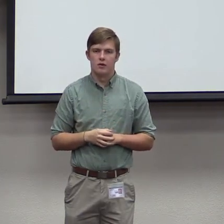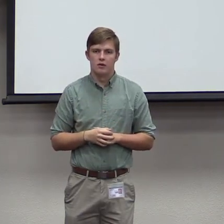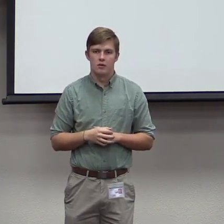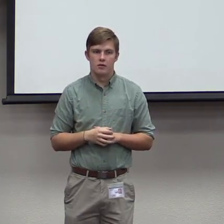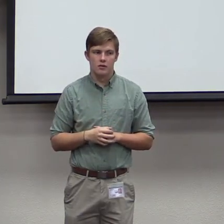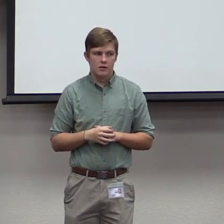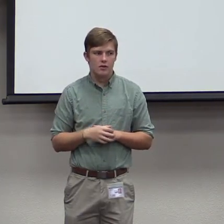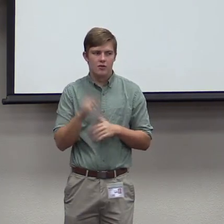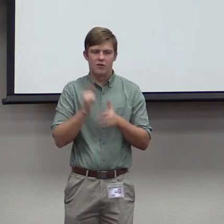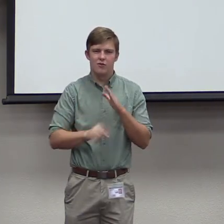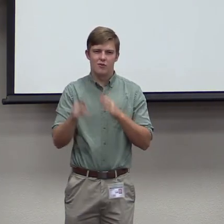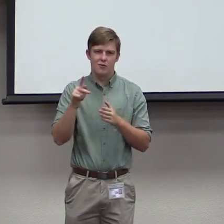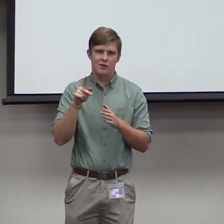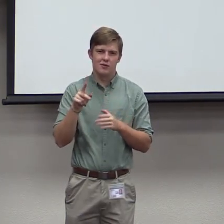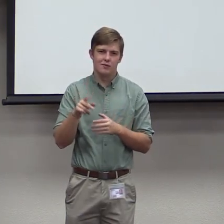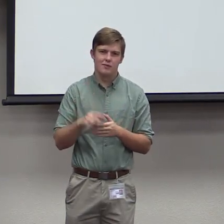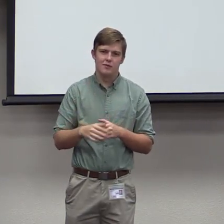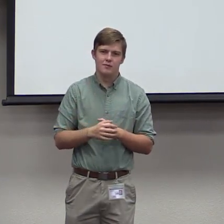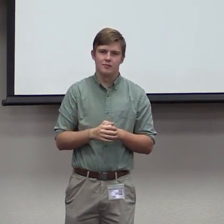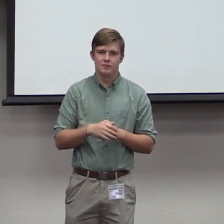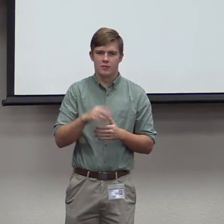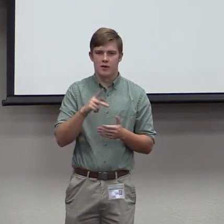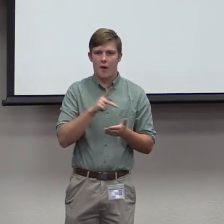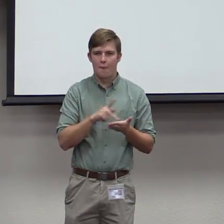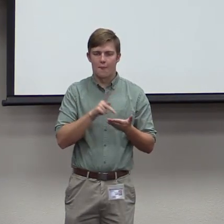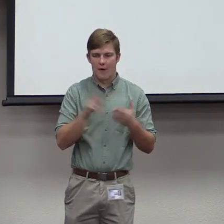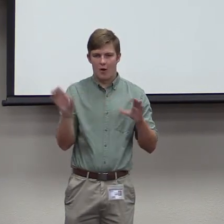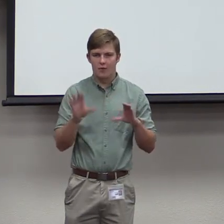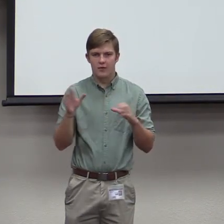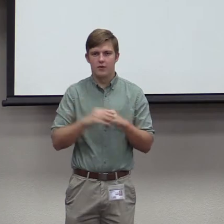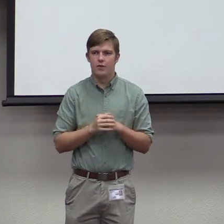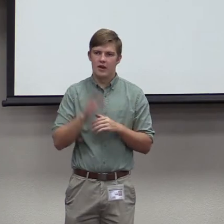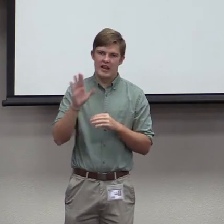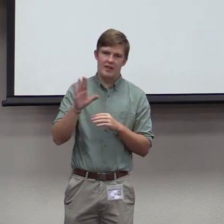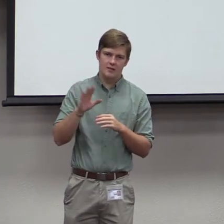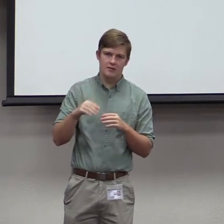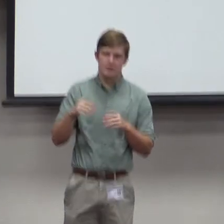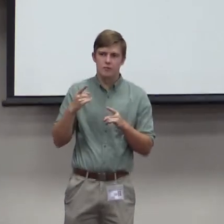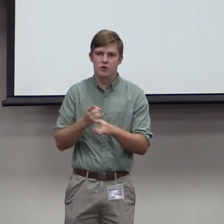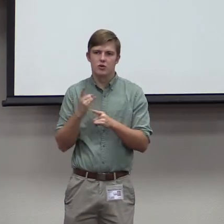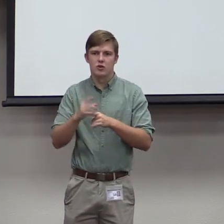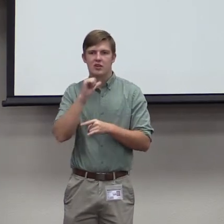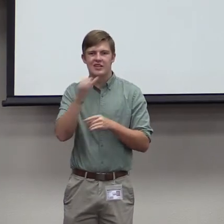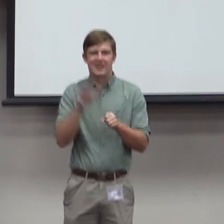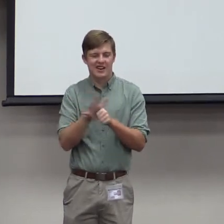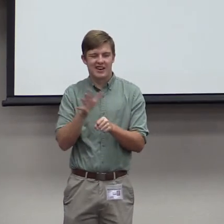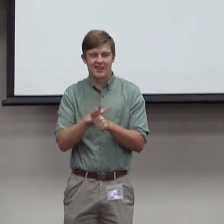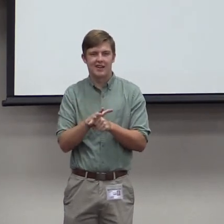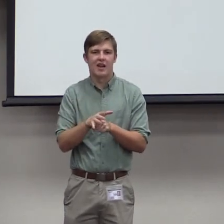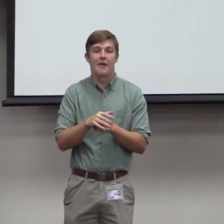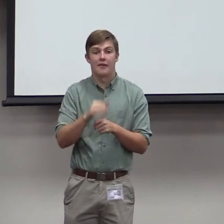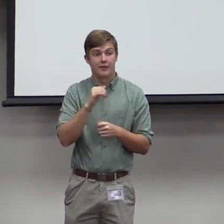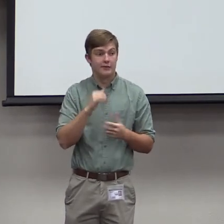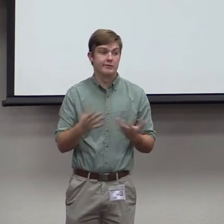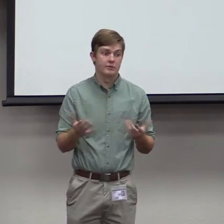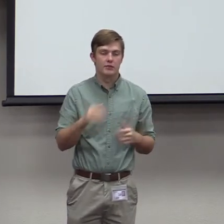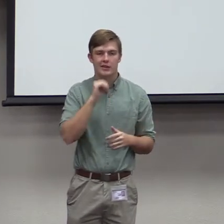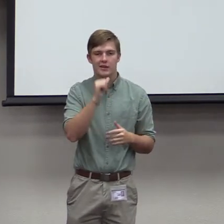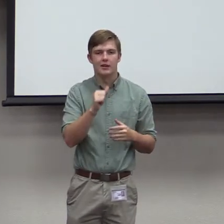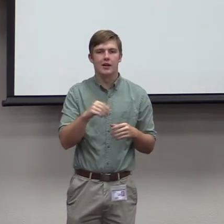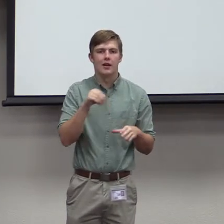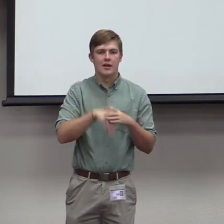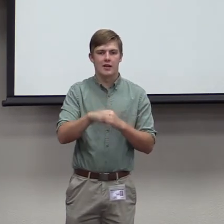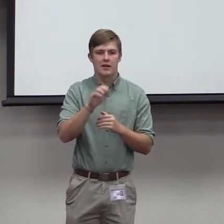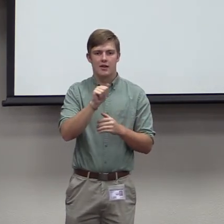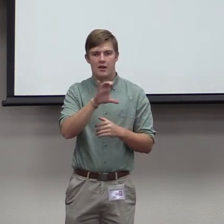And so what did Paul do? Was his persecution not enough? Clearly it wasn't. Turn over to Acts chapter 9 and